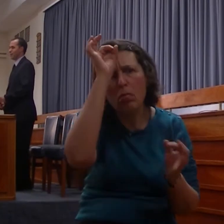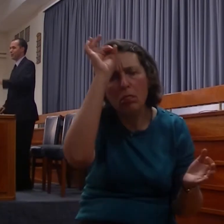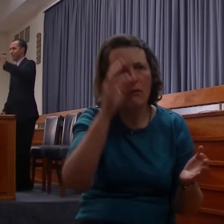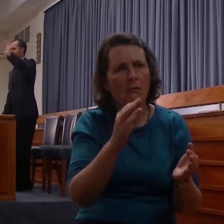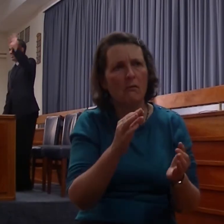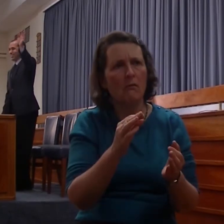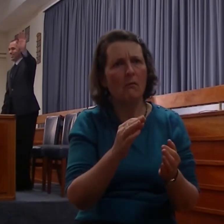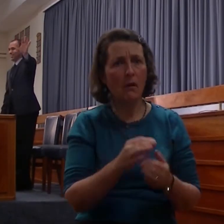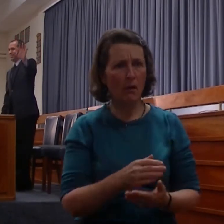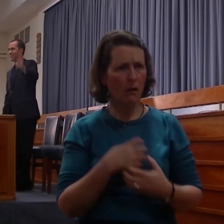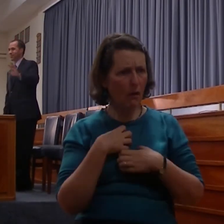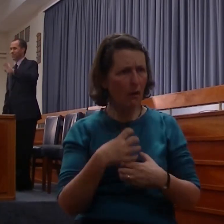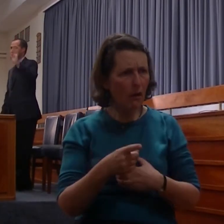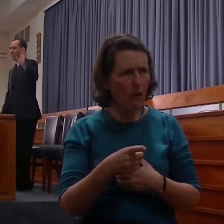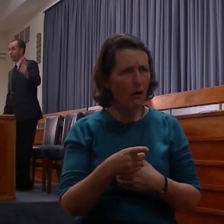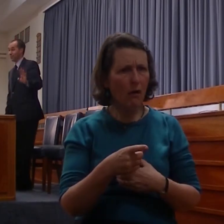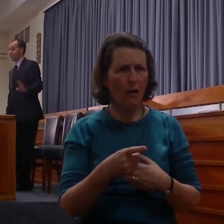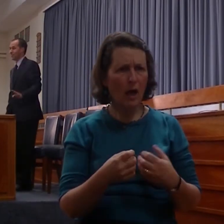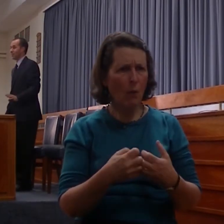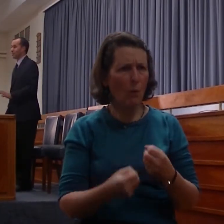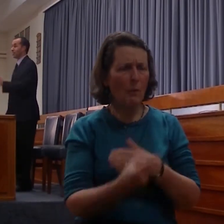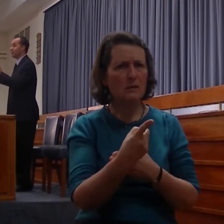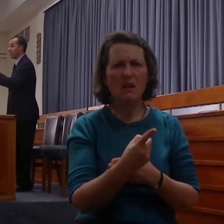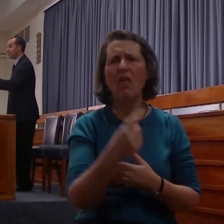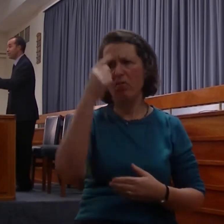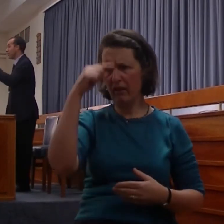not know even who is Paul or John.